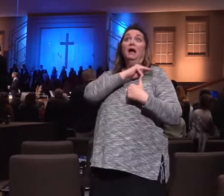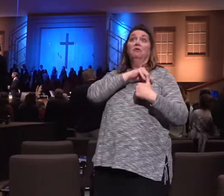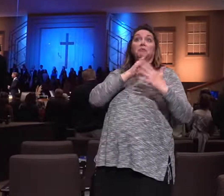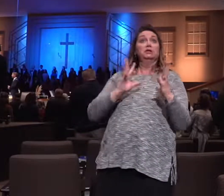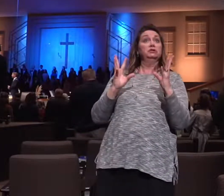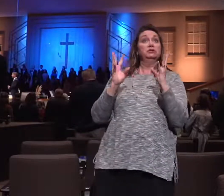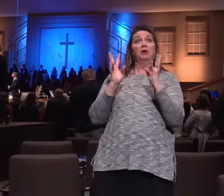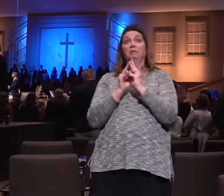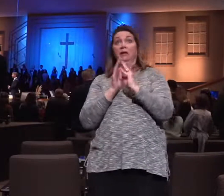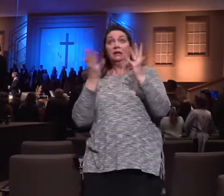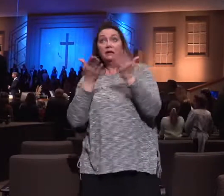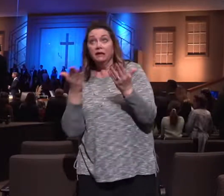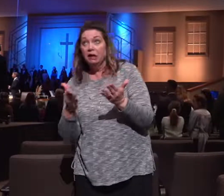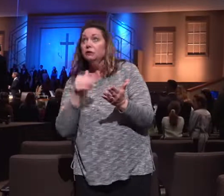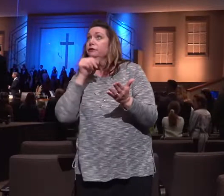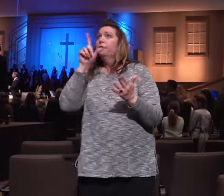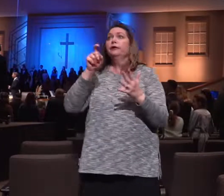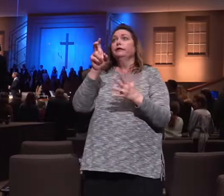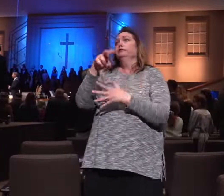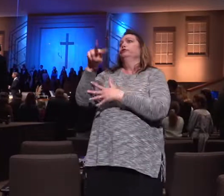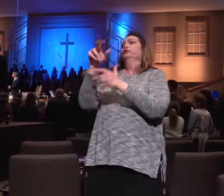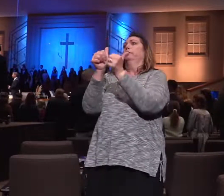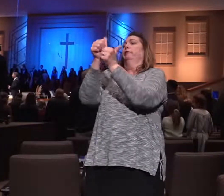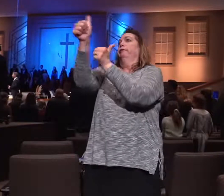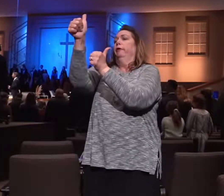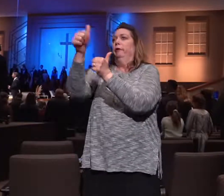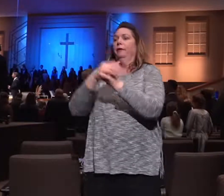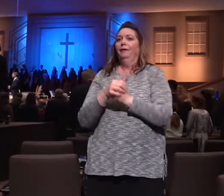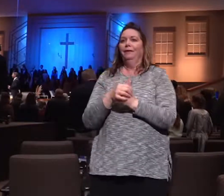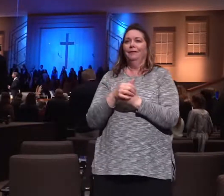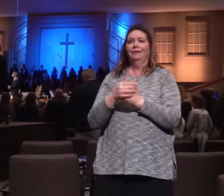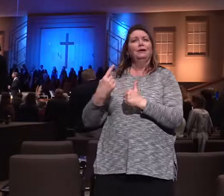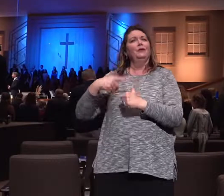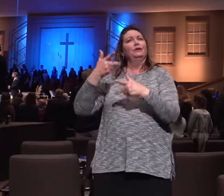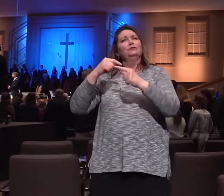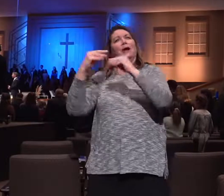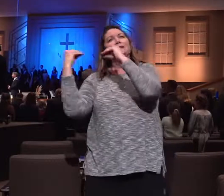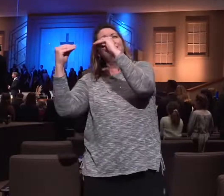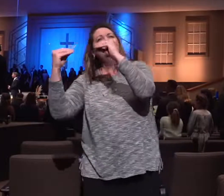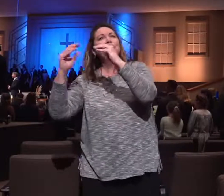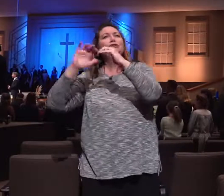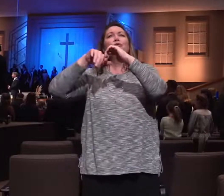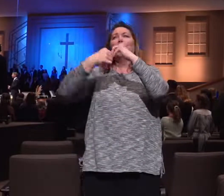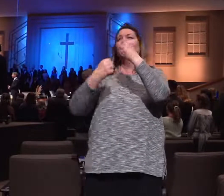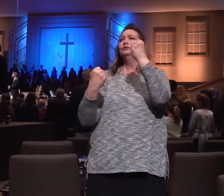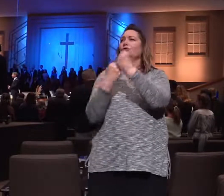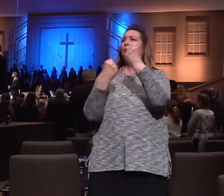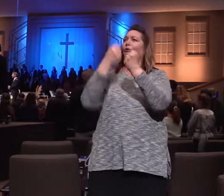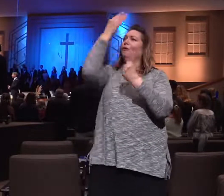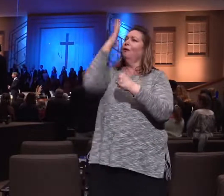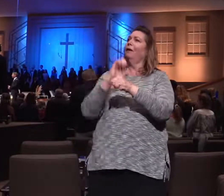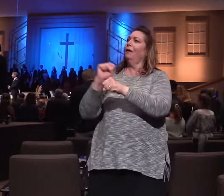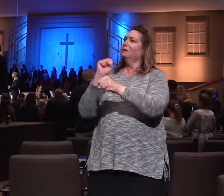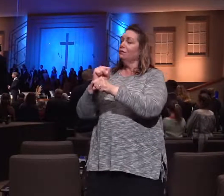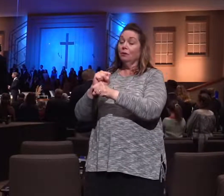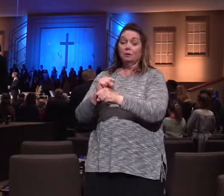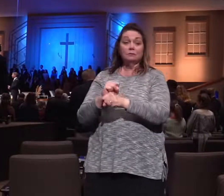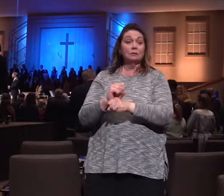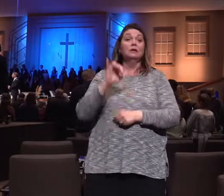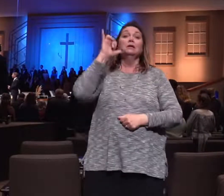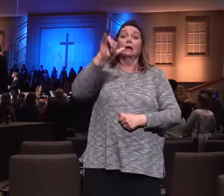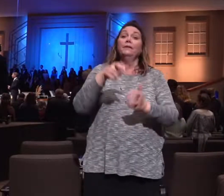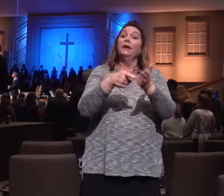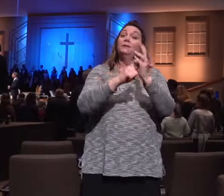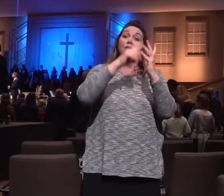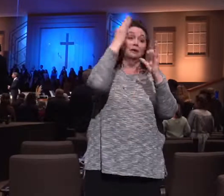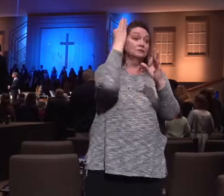one for you. And here we all are learning about how to keep the work of God going forward. But it will take faith tonight, and I hope you're ready for